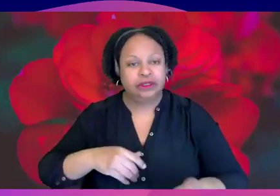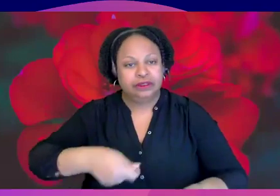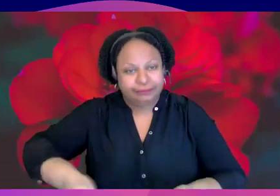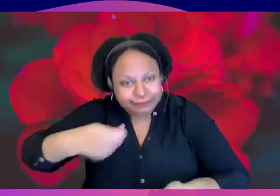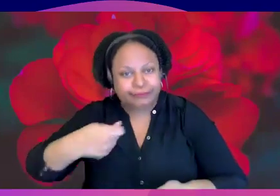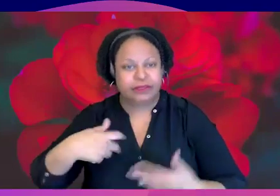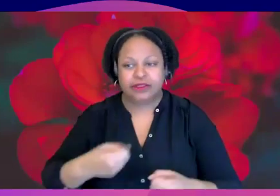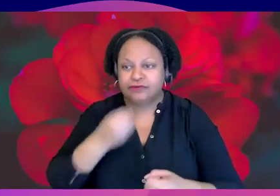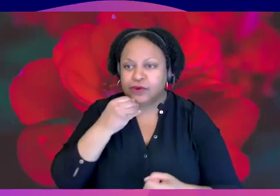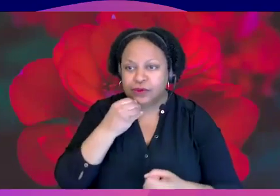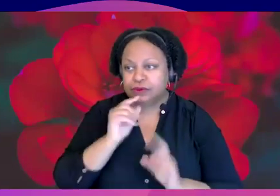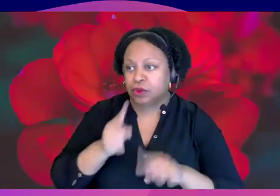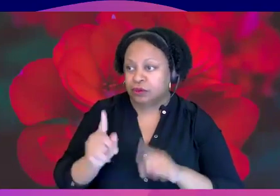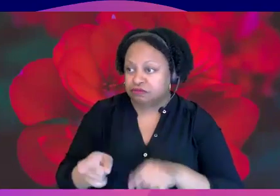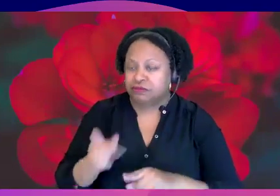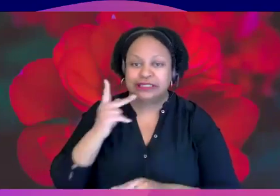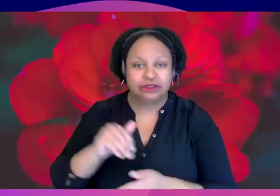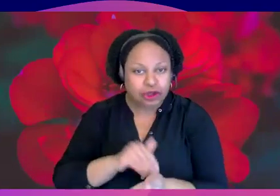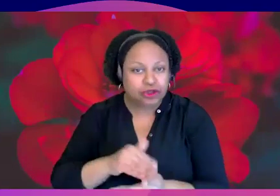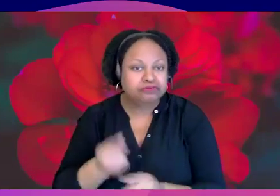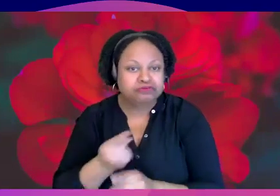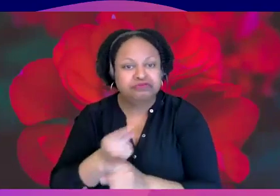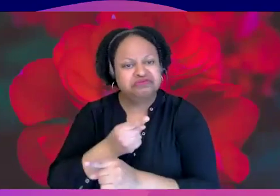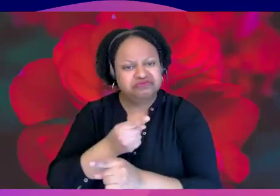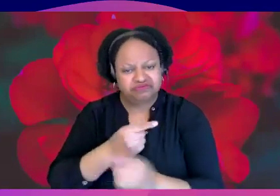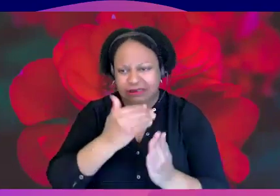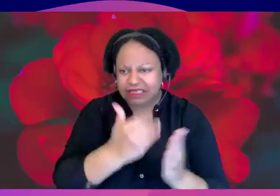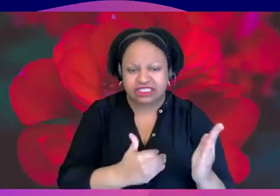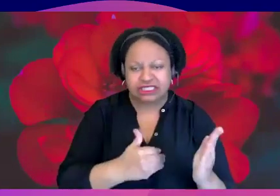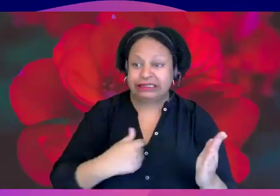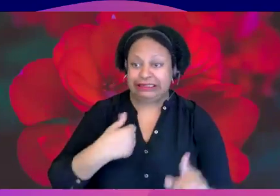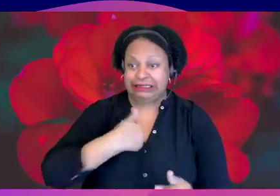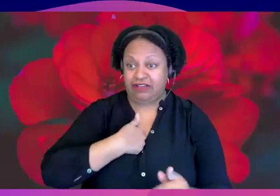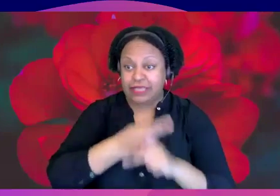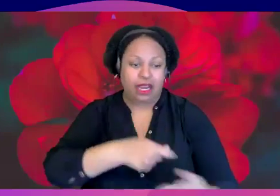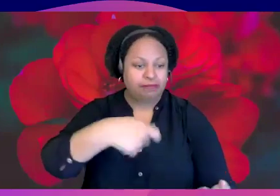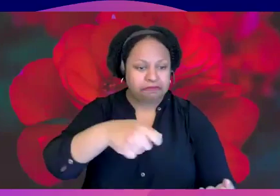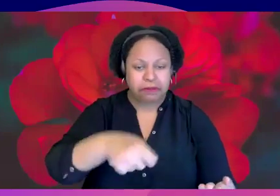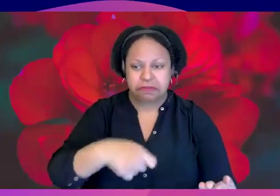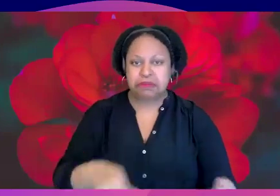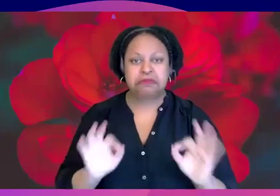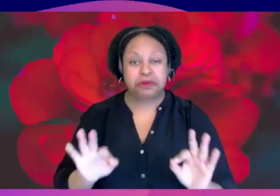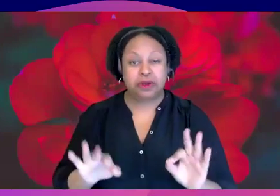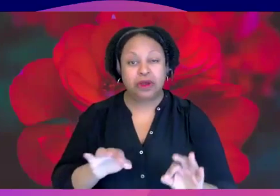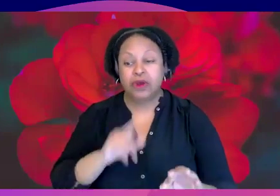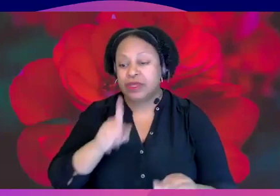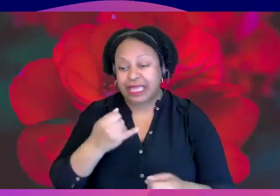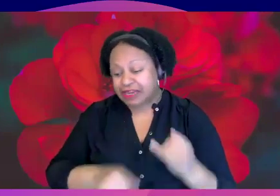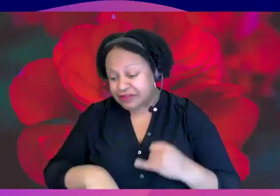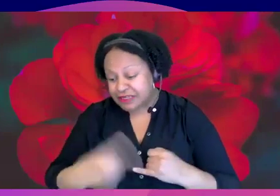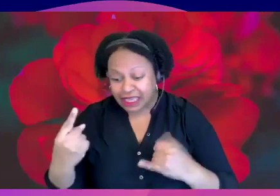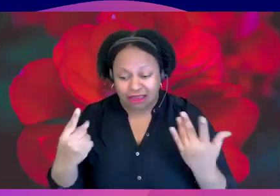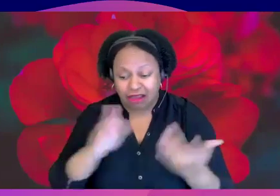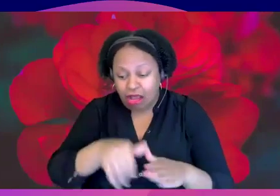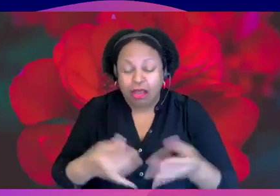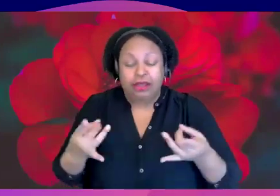see your doctor and do all of the things that would be on a list of self-care. But at the end of the day, all of the yoga